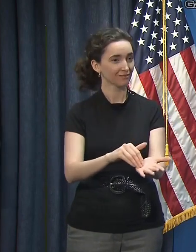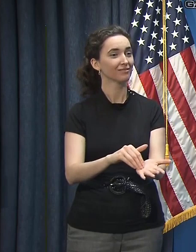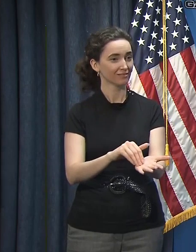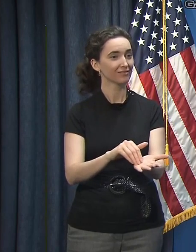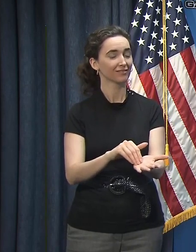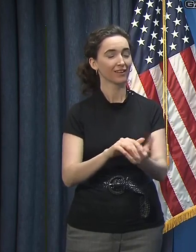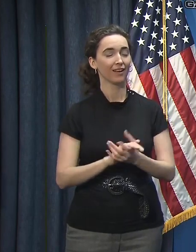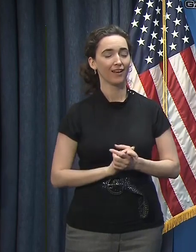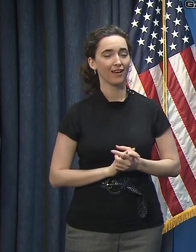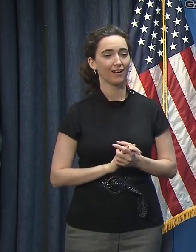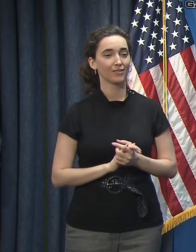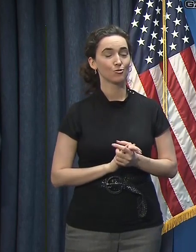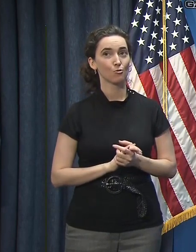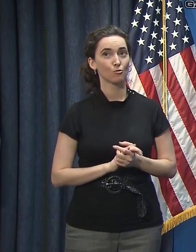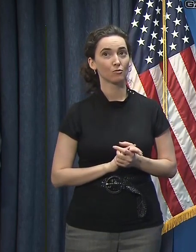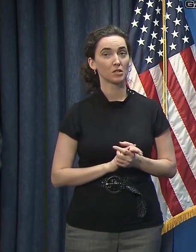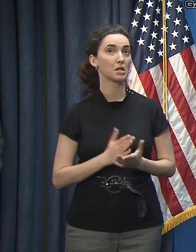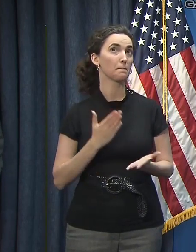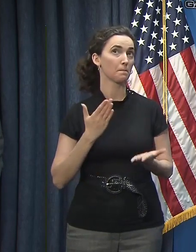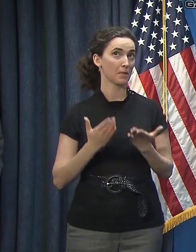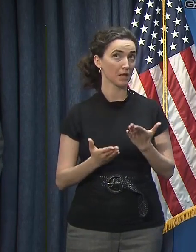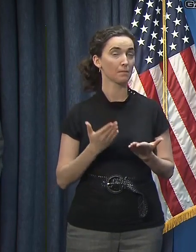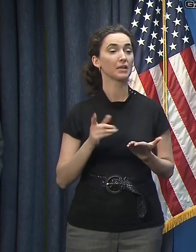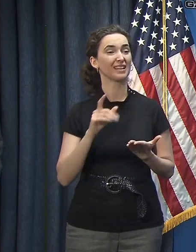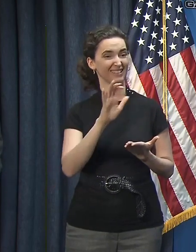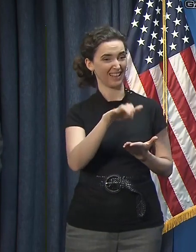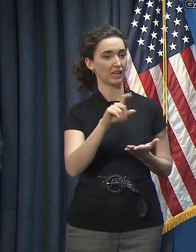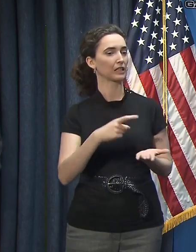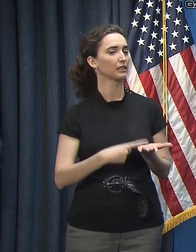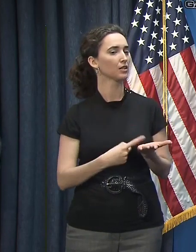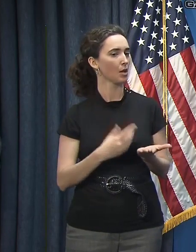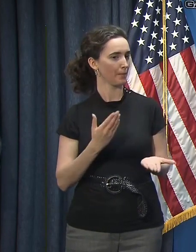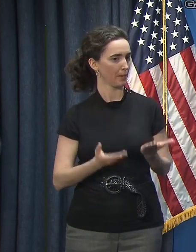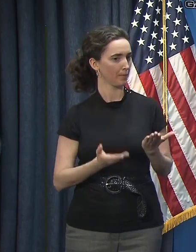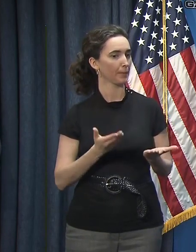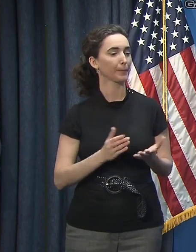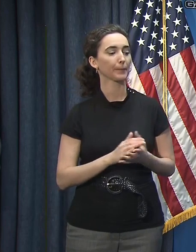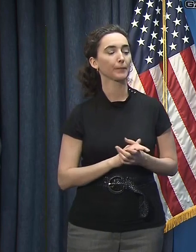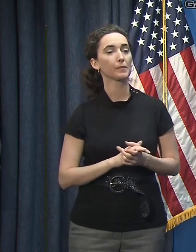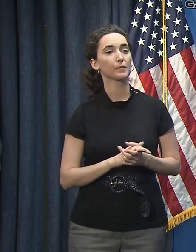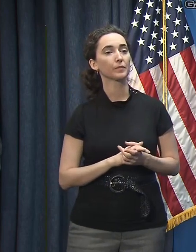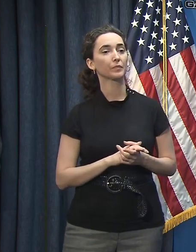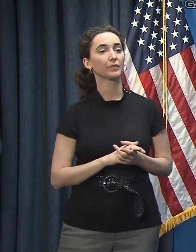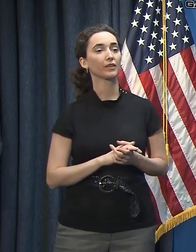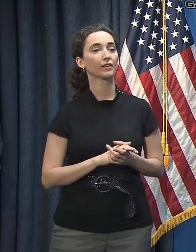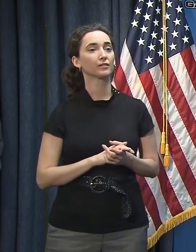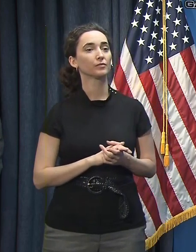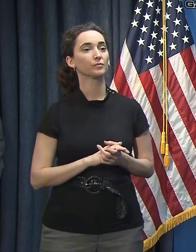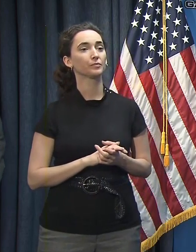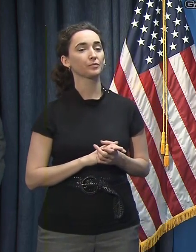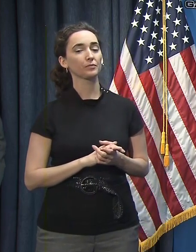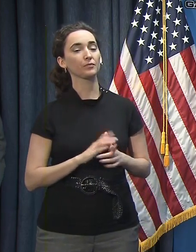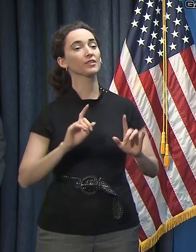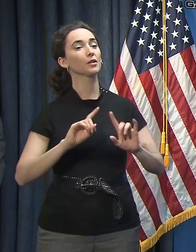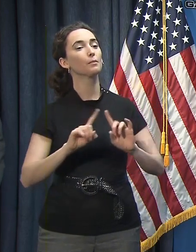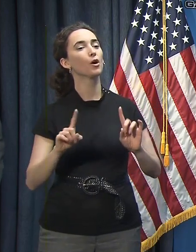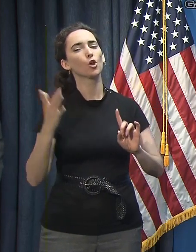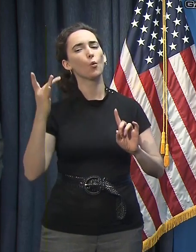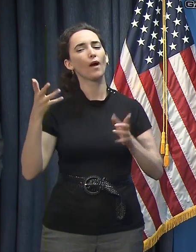possible. So we may need to go back and revisit it. What we were trying to do was to create just one more